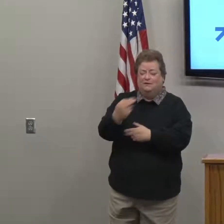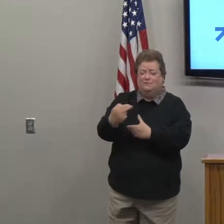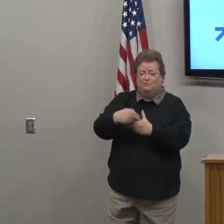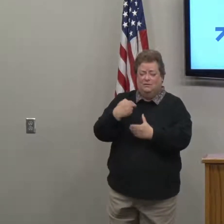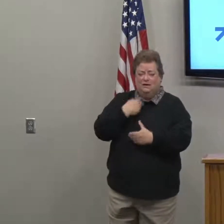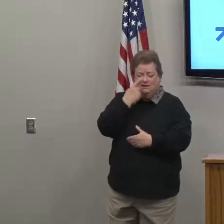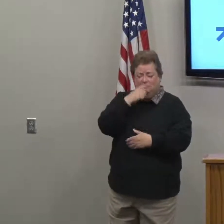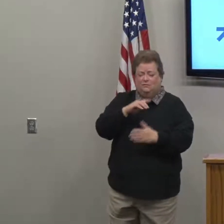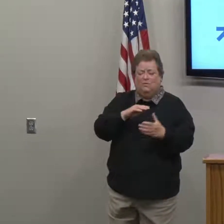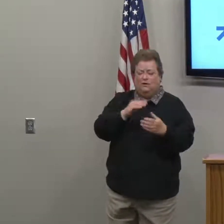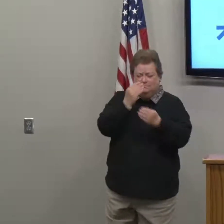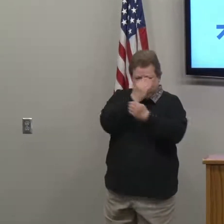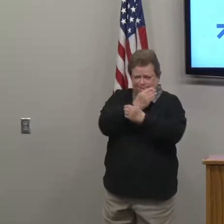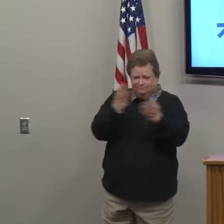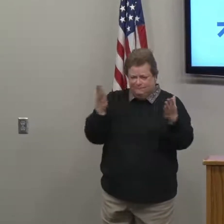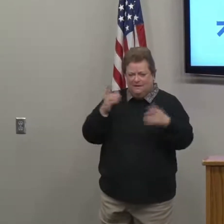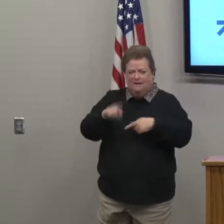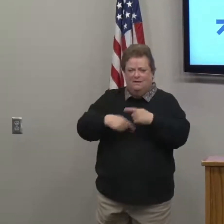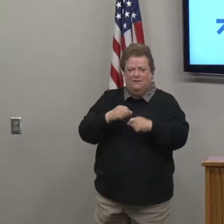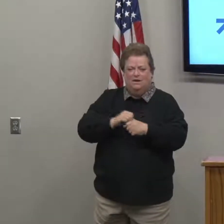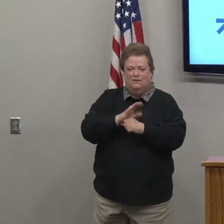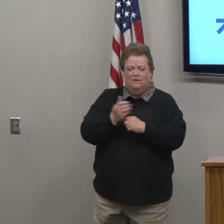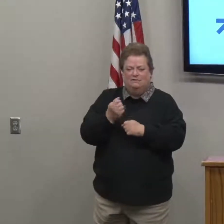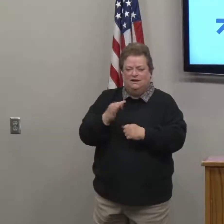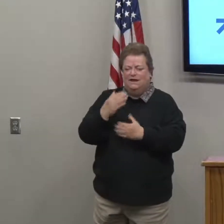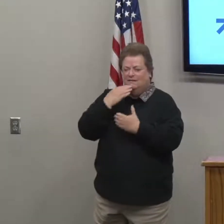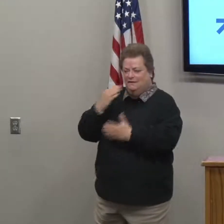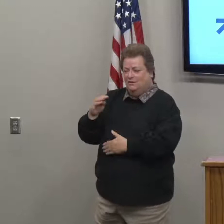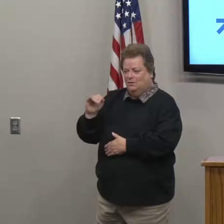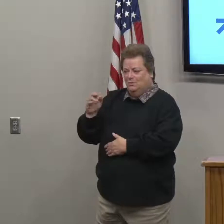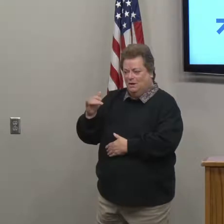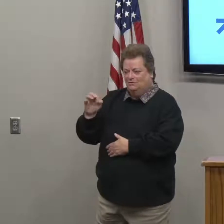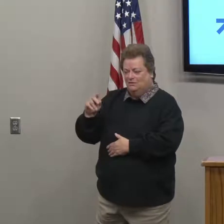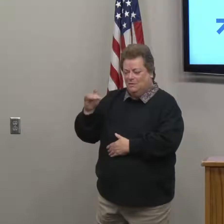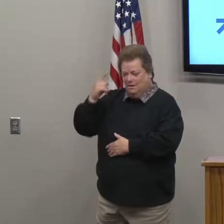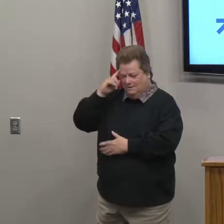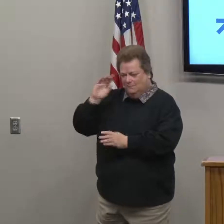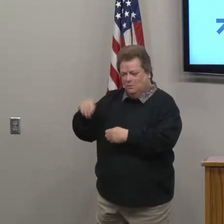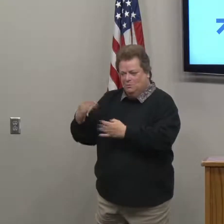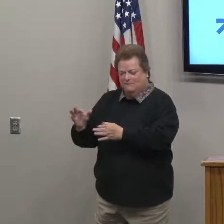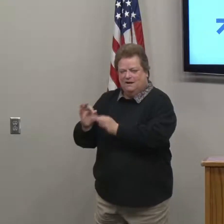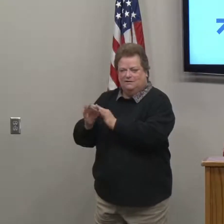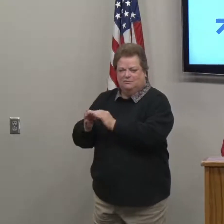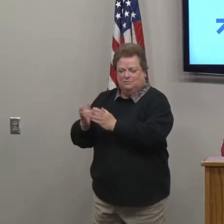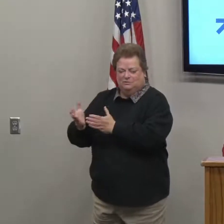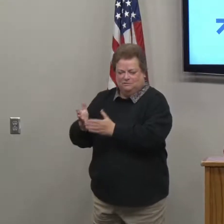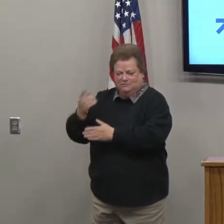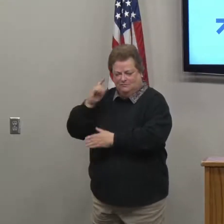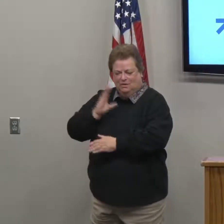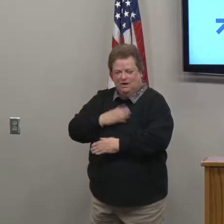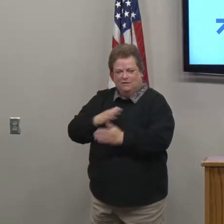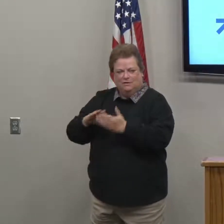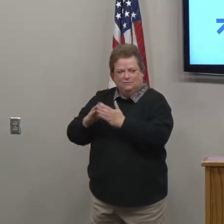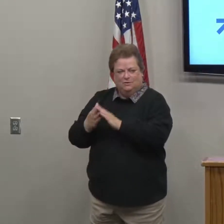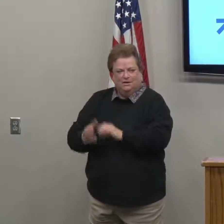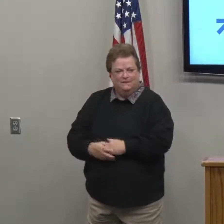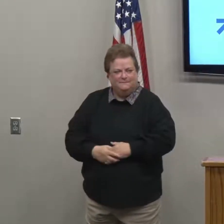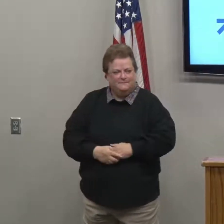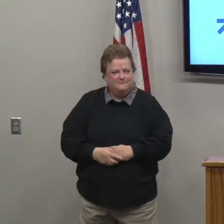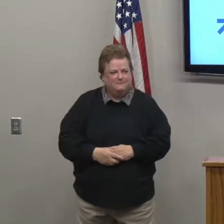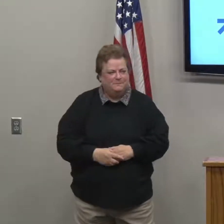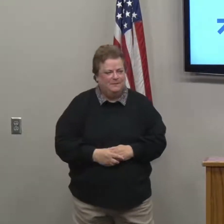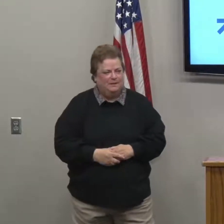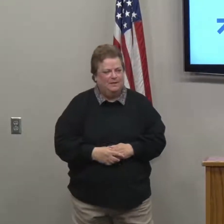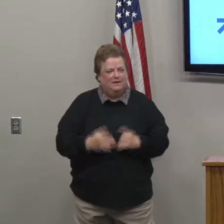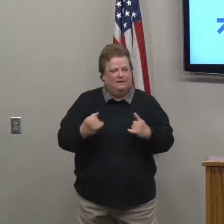joining us for this community briefing on COVID-19, and thank you to Margie Propp for providing your interpretation services for our community.